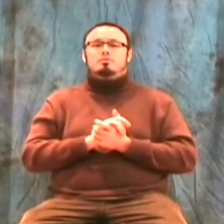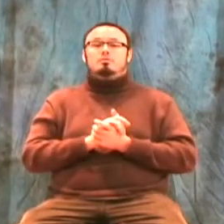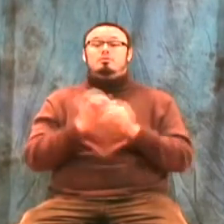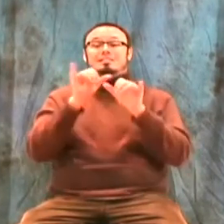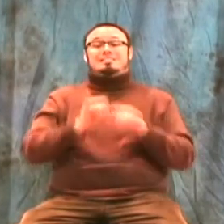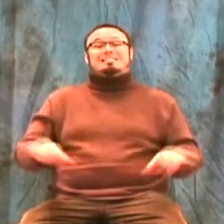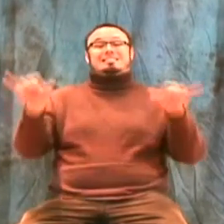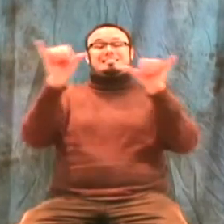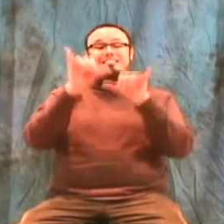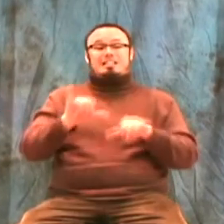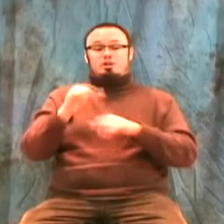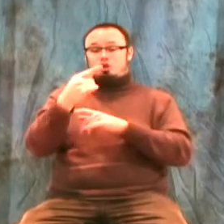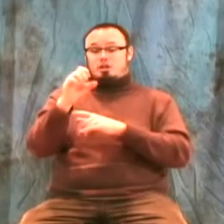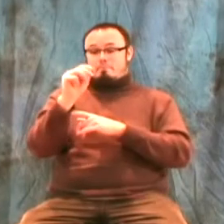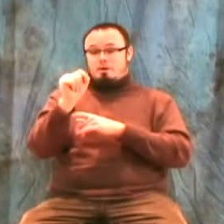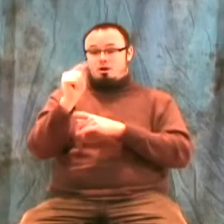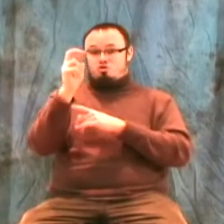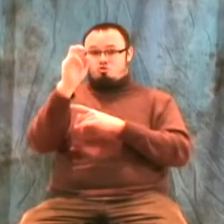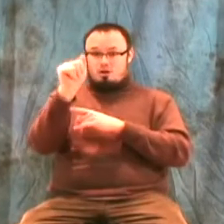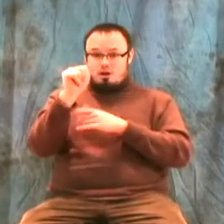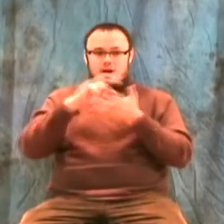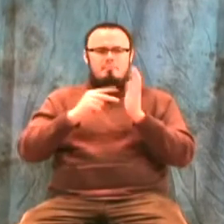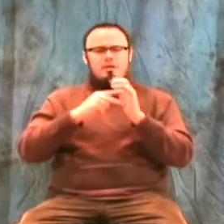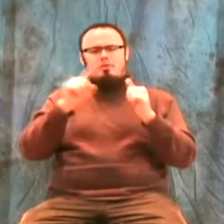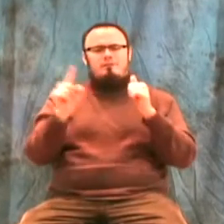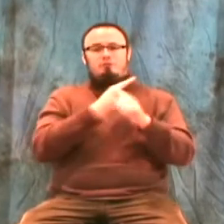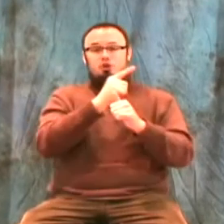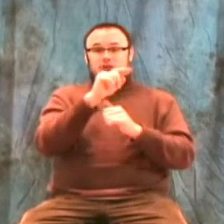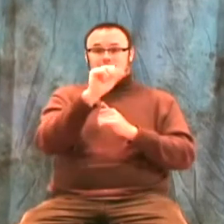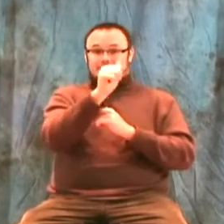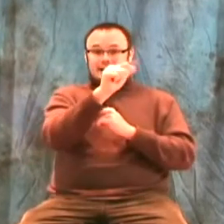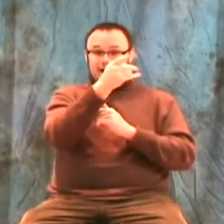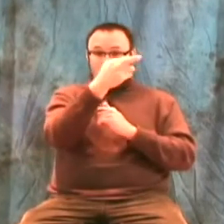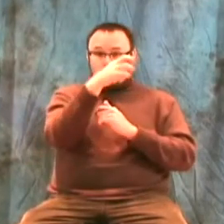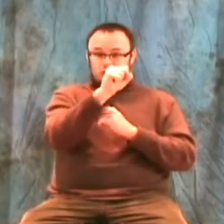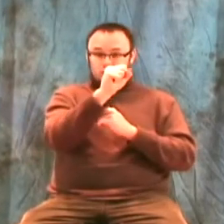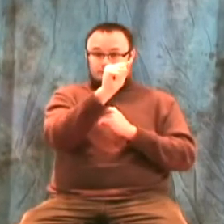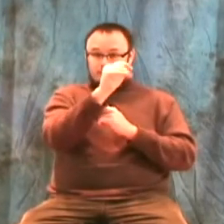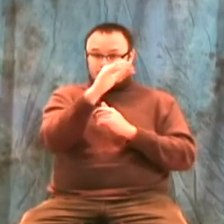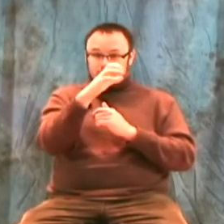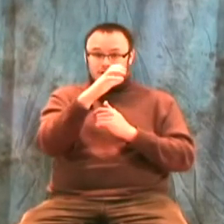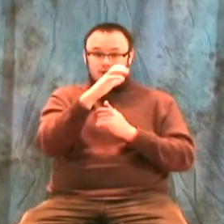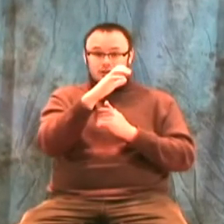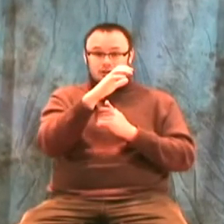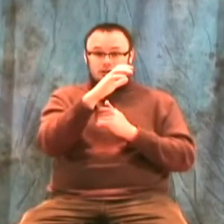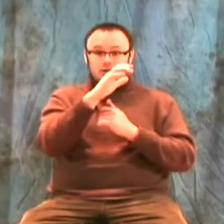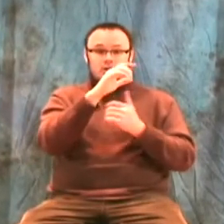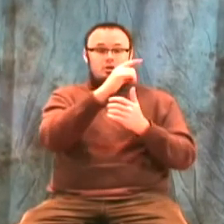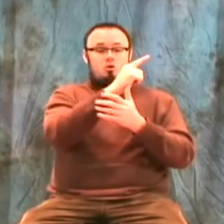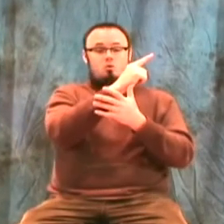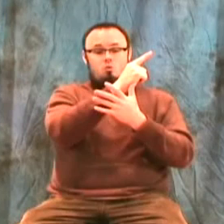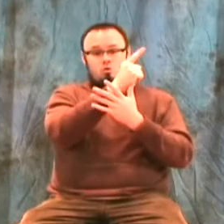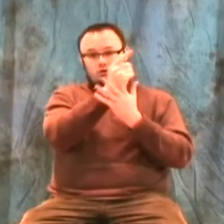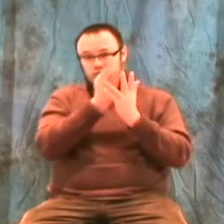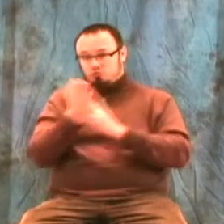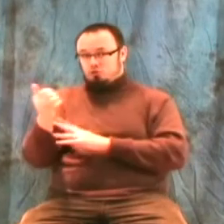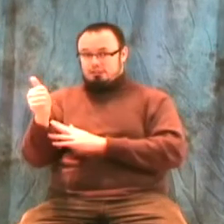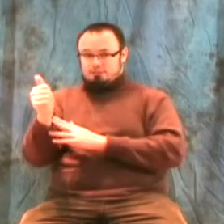code of Gematria is to assign the first 10 letters of the alphabet the numbers 1 through 10.